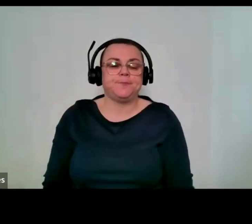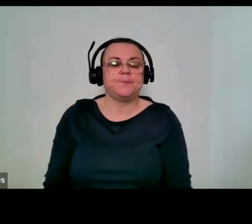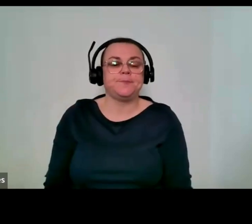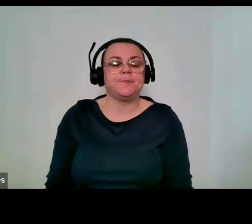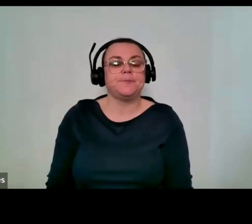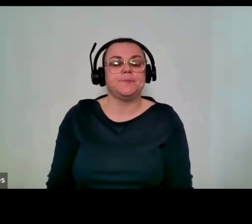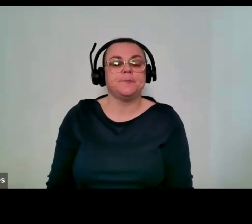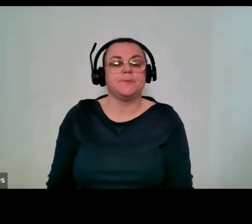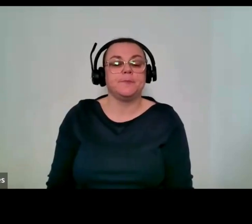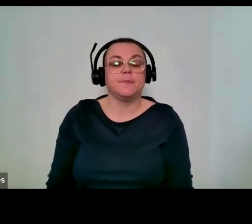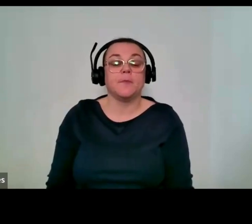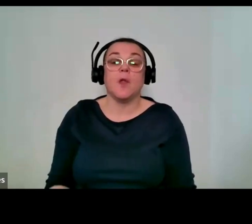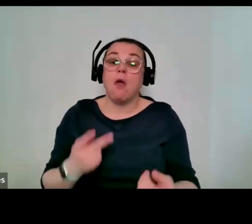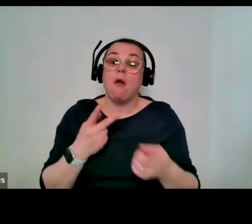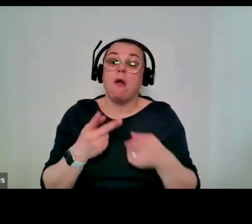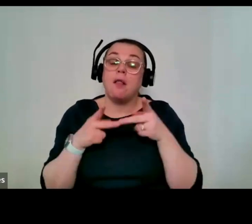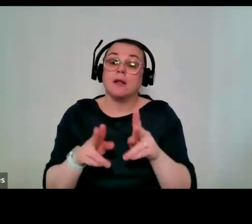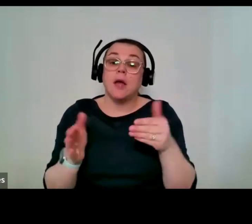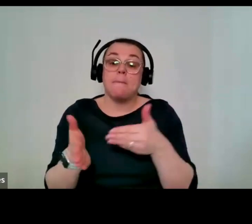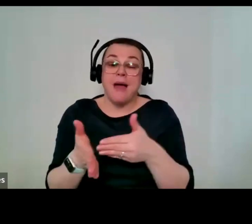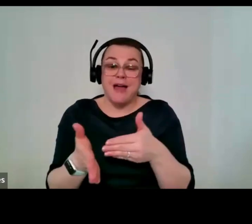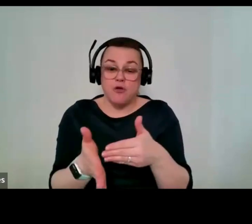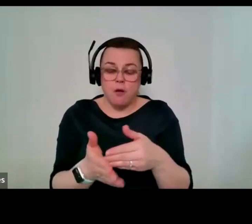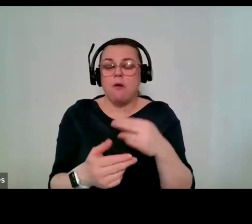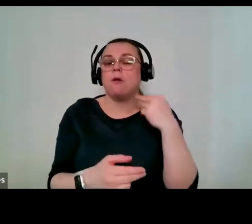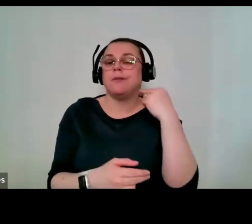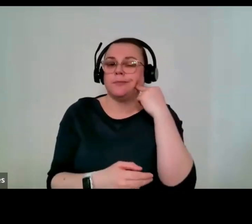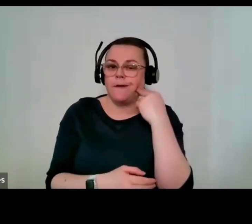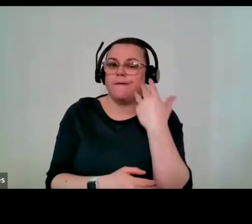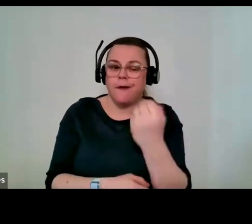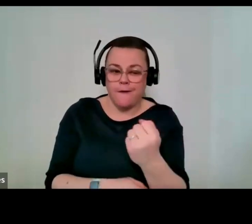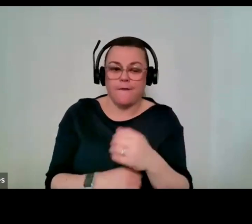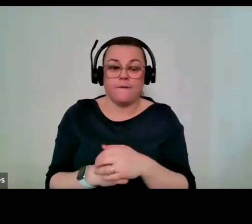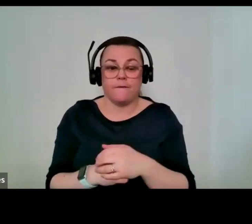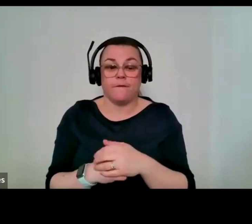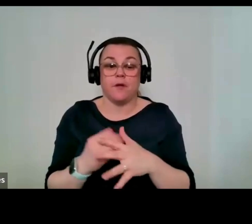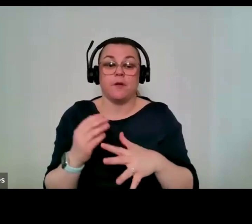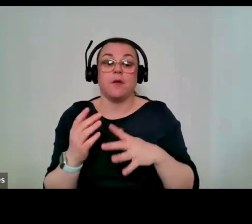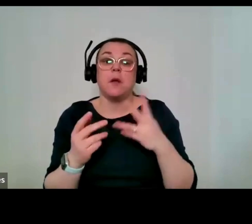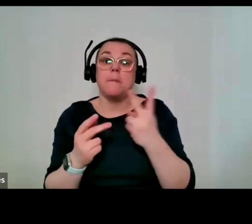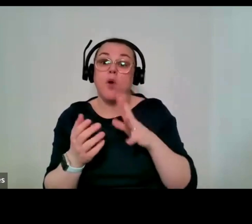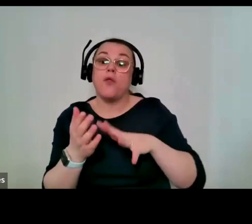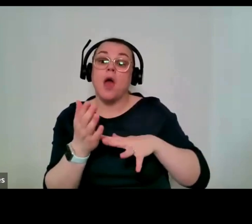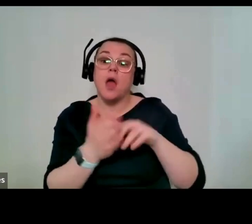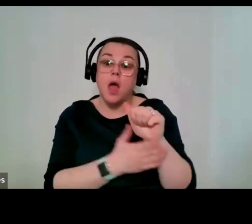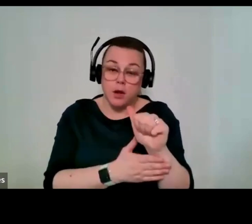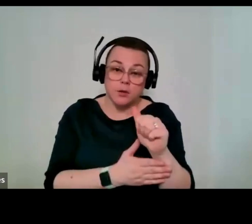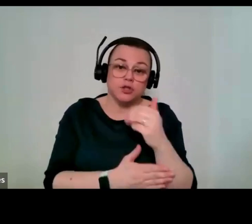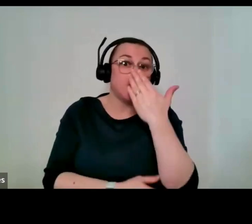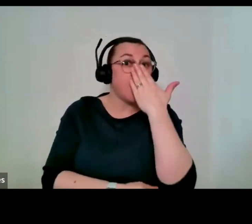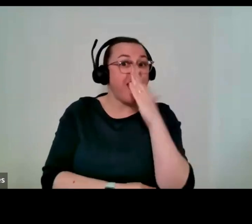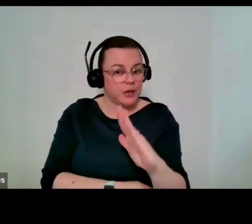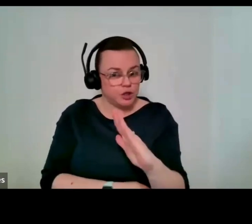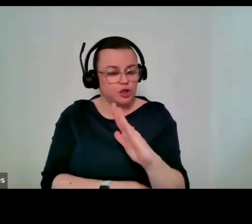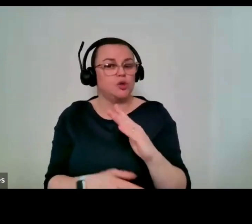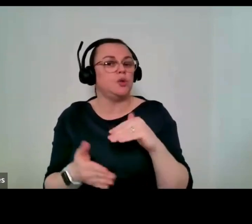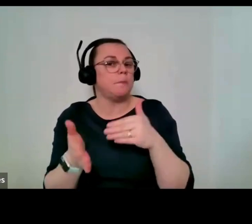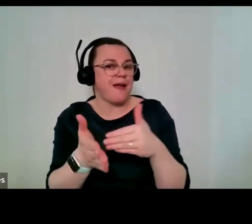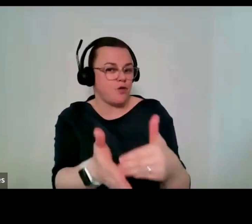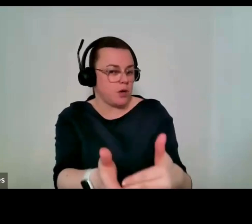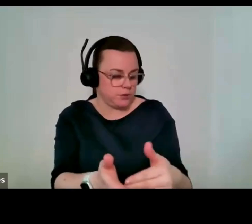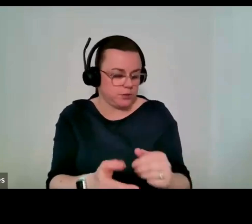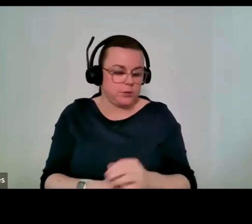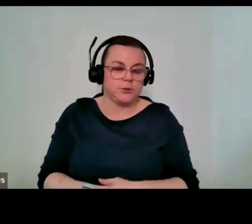Another type of barriers for deaf people are cultural and attitudinal barriers. Now, these